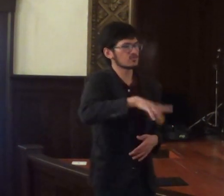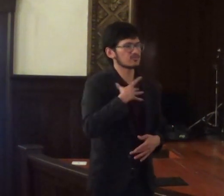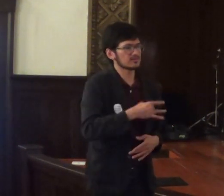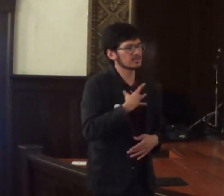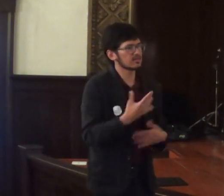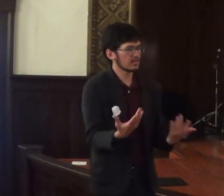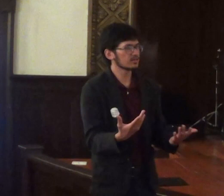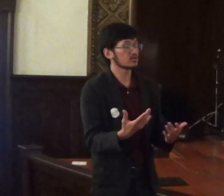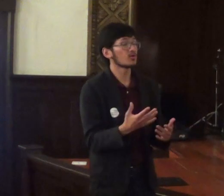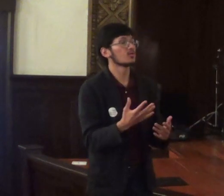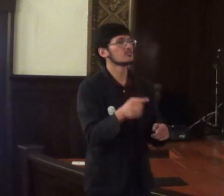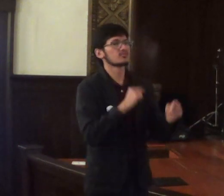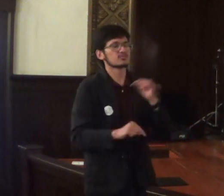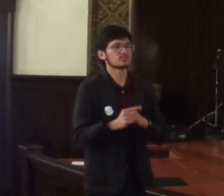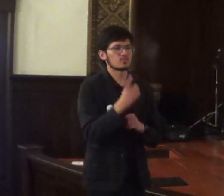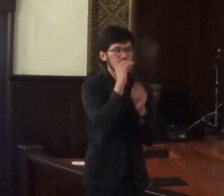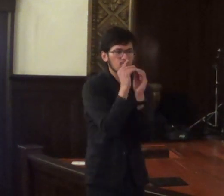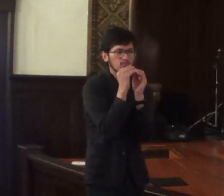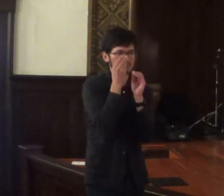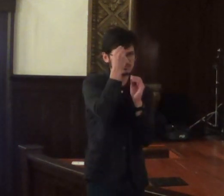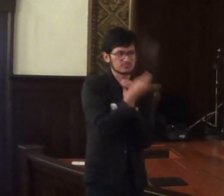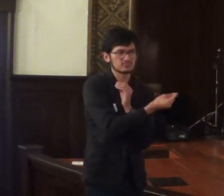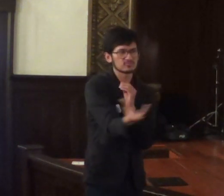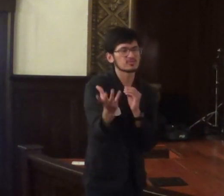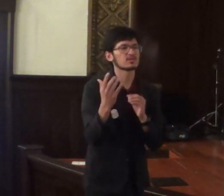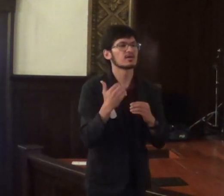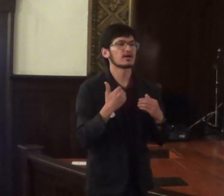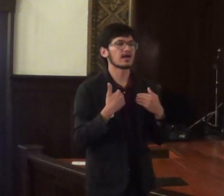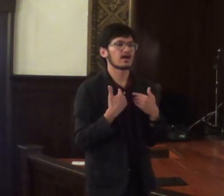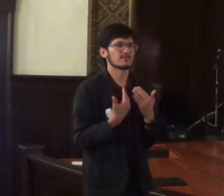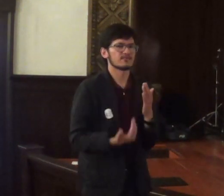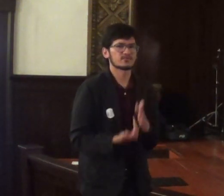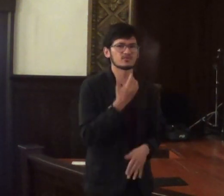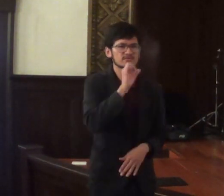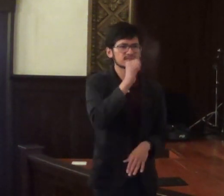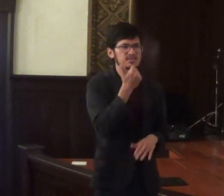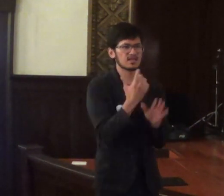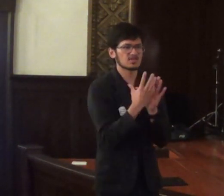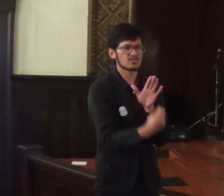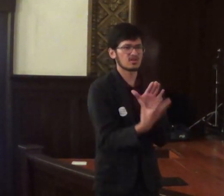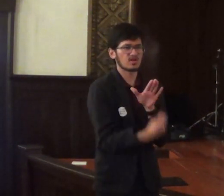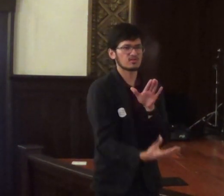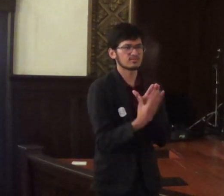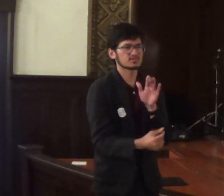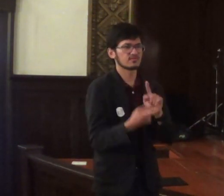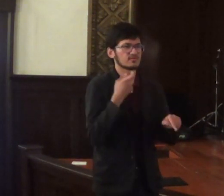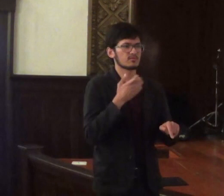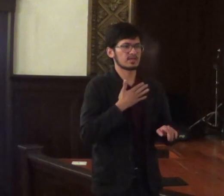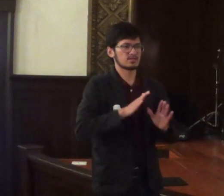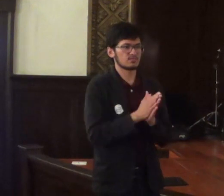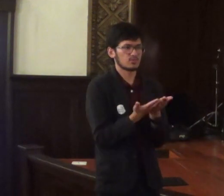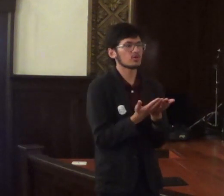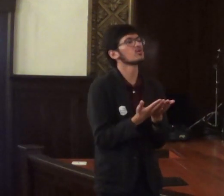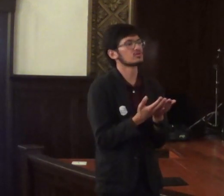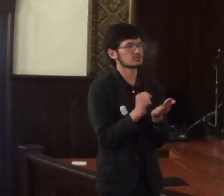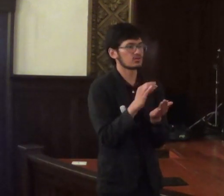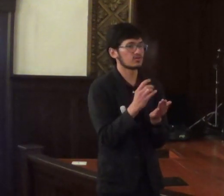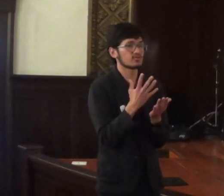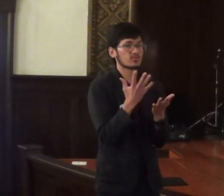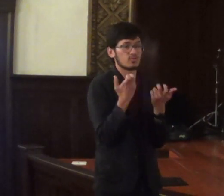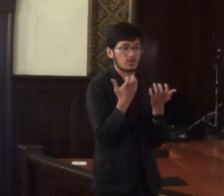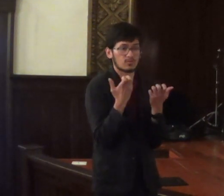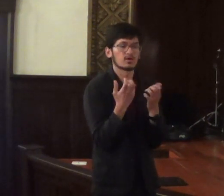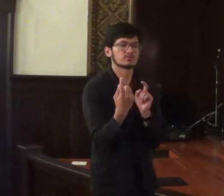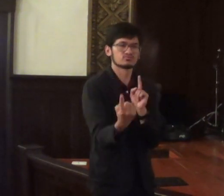have, this is the other thing. I have 10 copies of the new book. If you would like one, hit me up afterwards. At $15, I